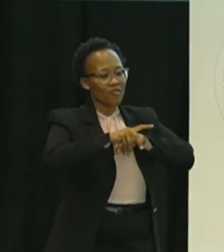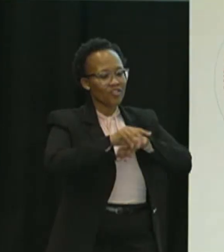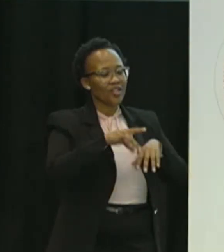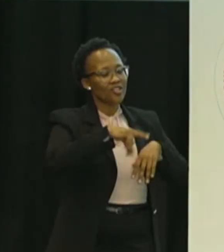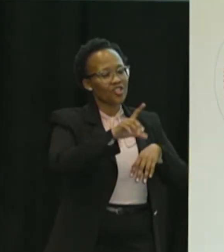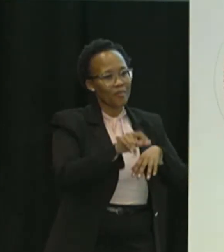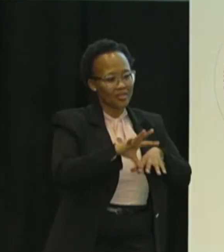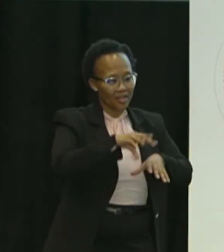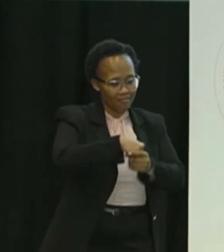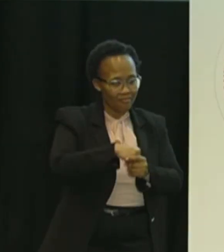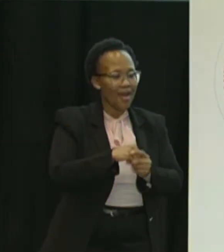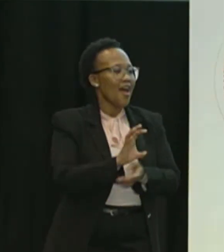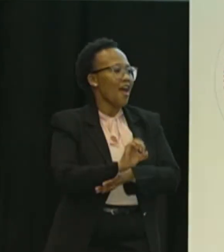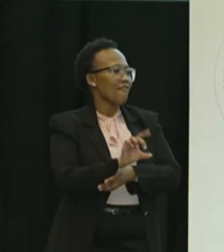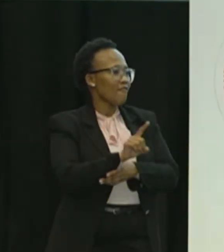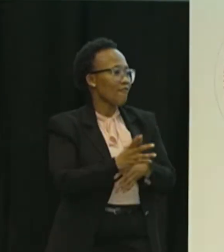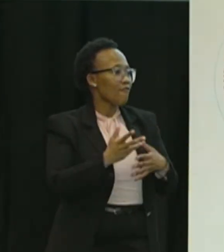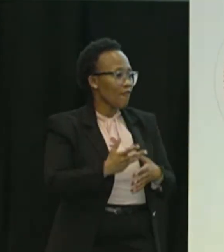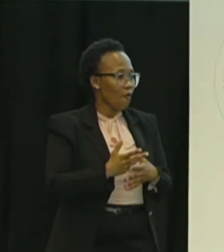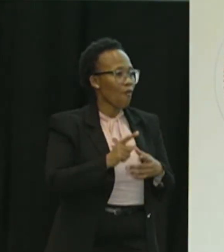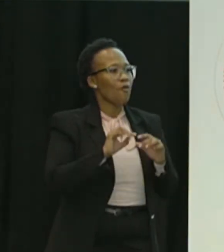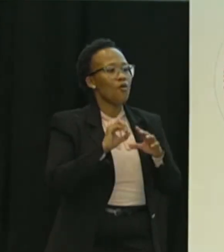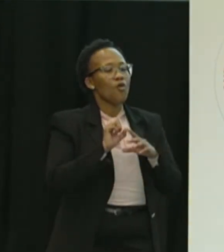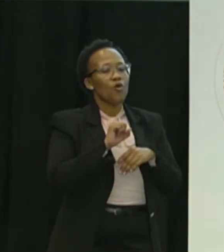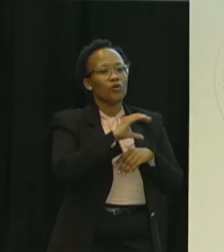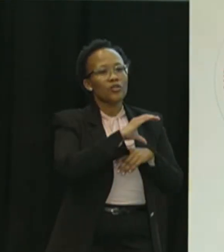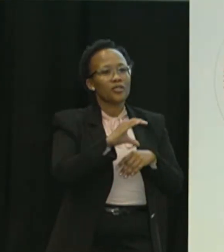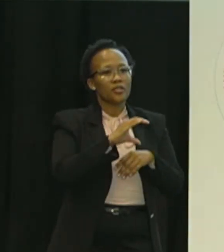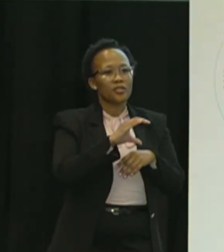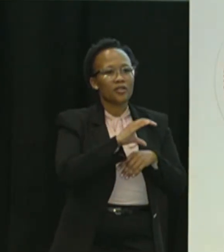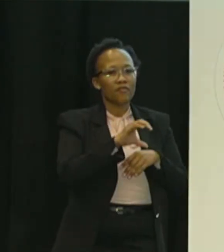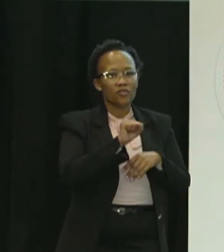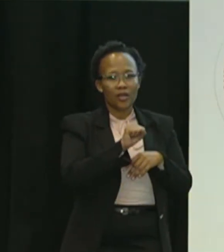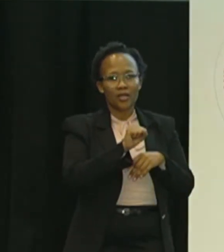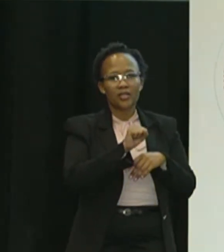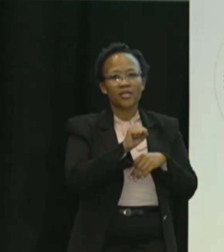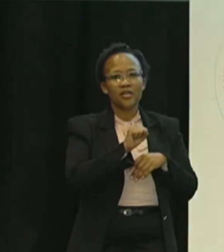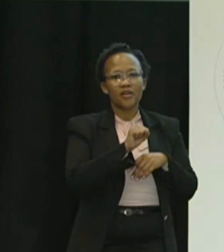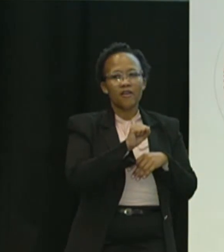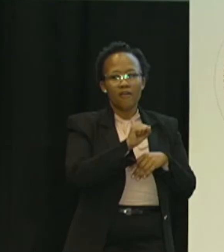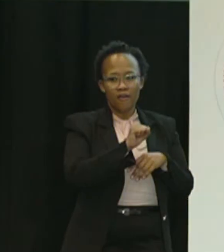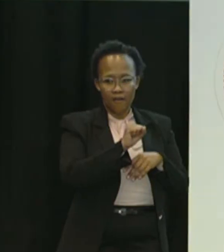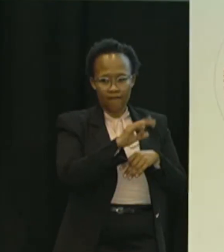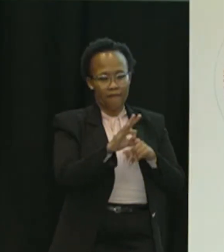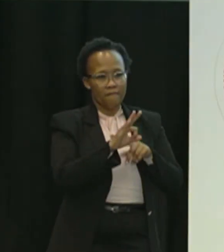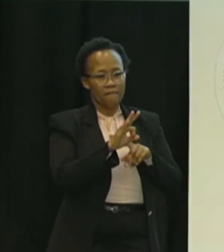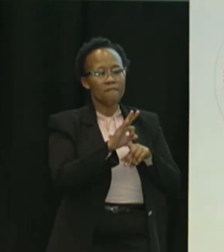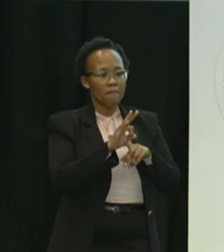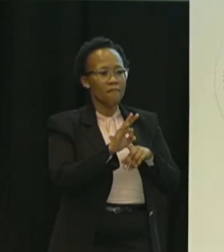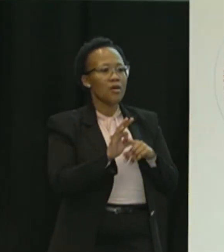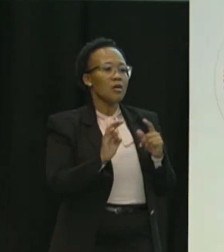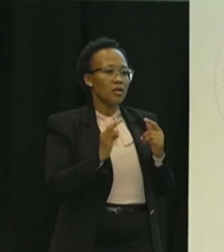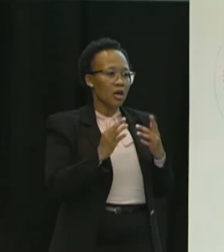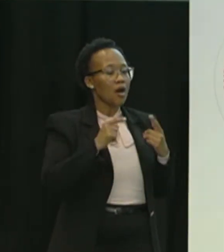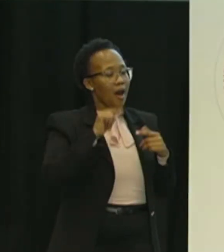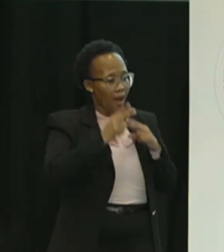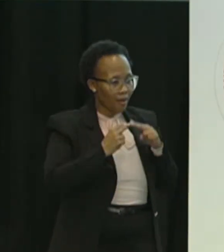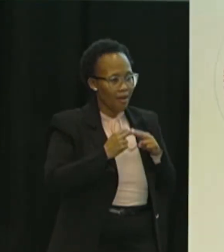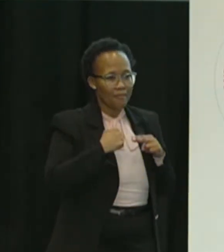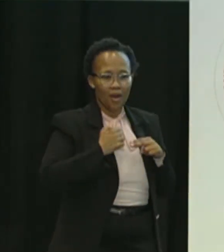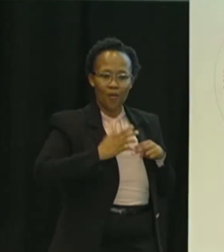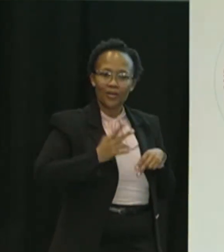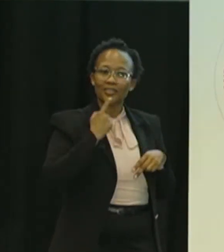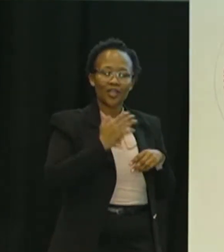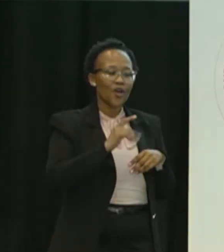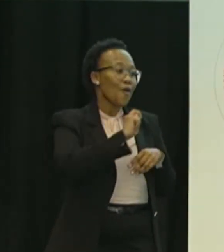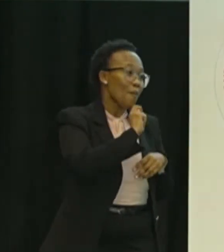of PCAs and so far as civil society is concerned that are in our midst. And of course, I want to then with that say good morning, thank you,